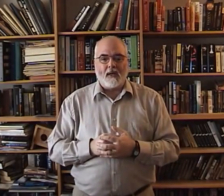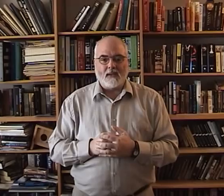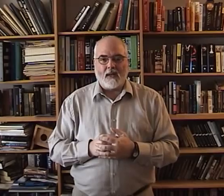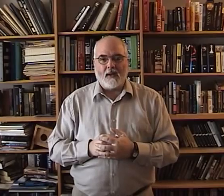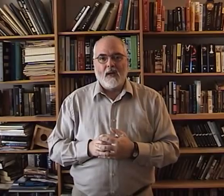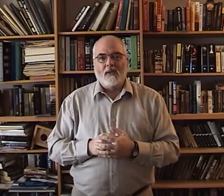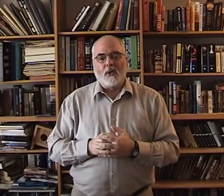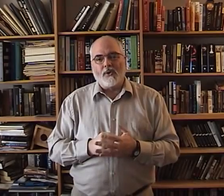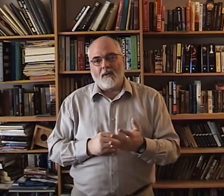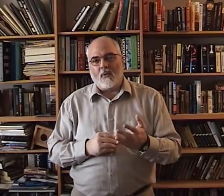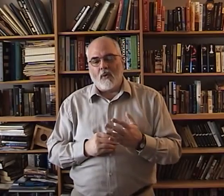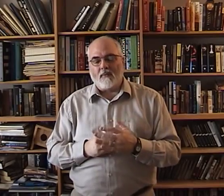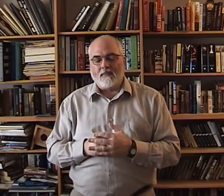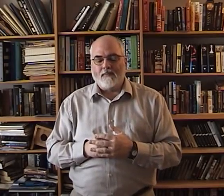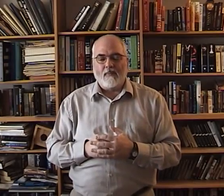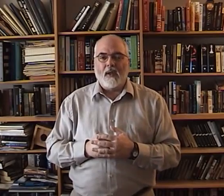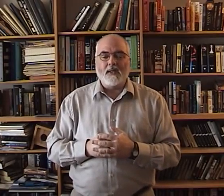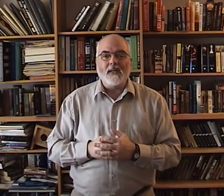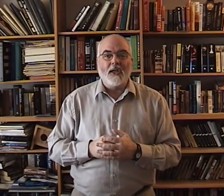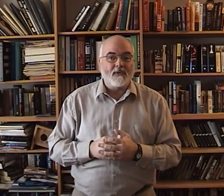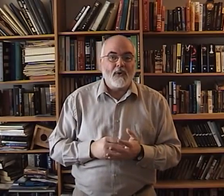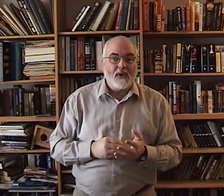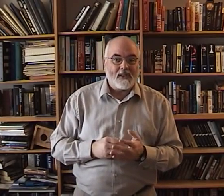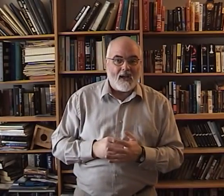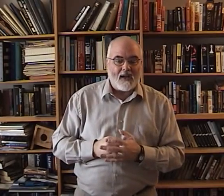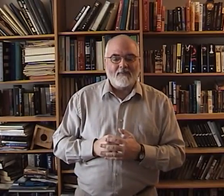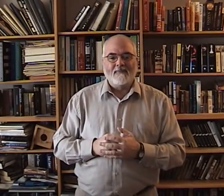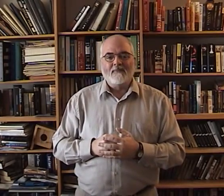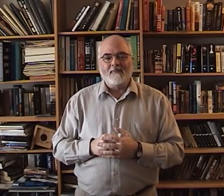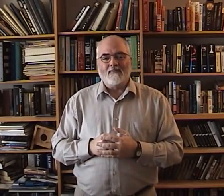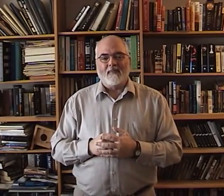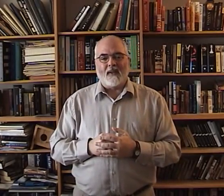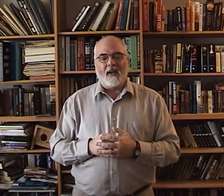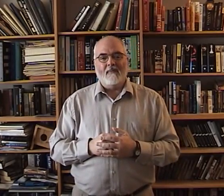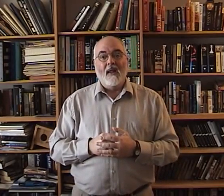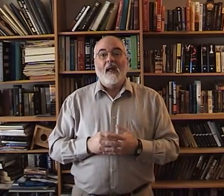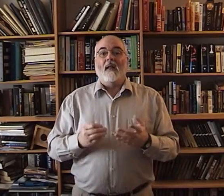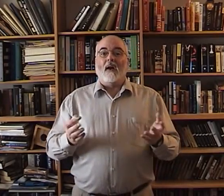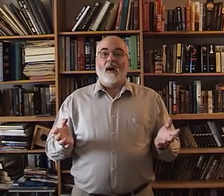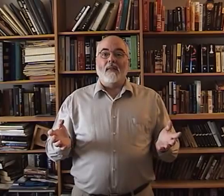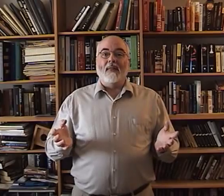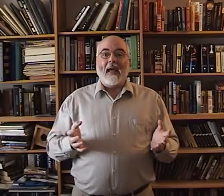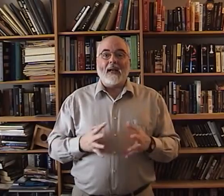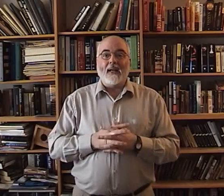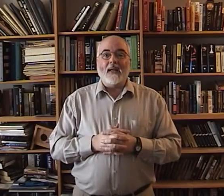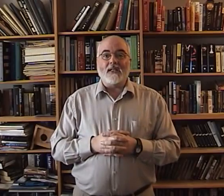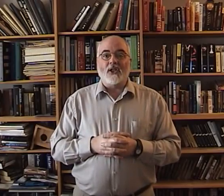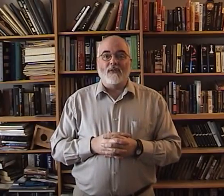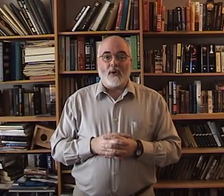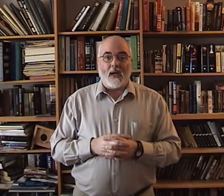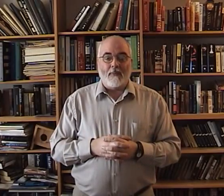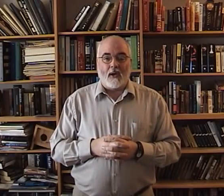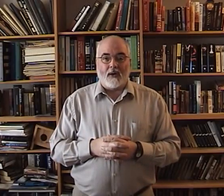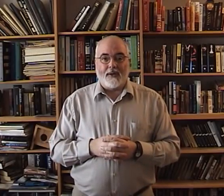in it. So whichever one is easiest for you to sign. Okay? All right. That is the vocabulary.